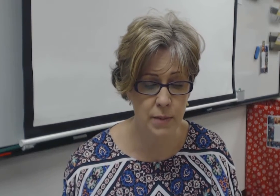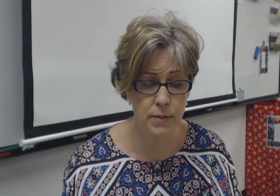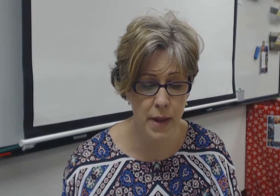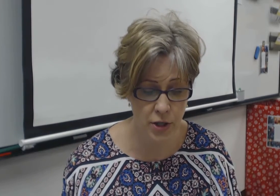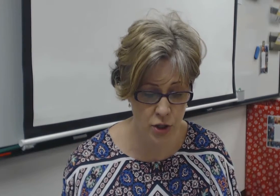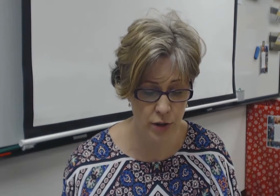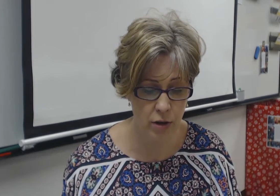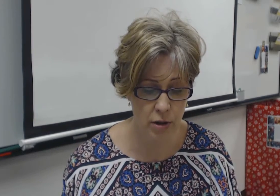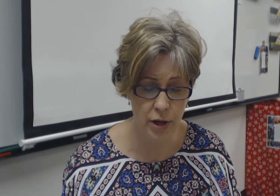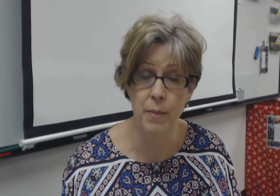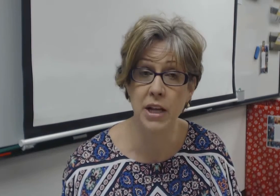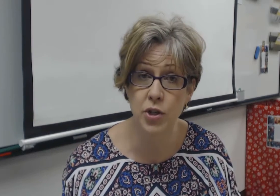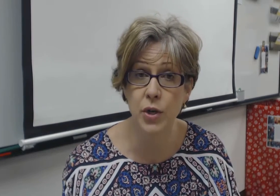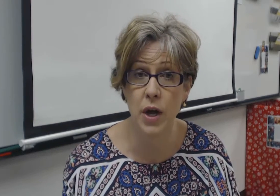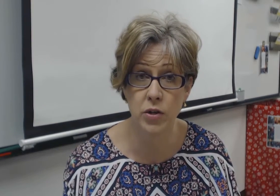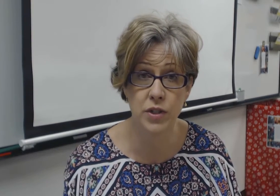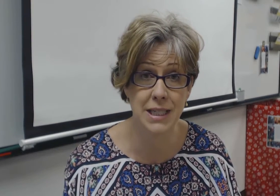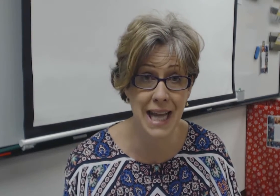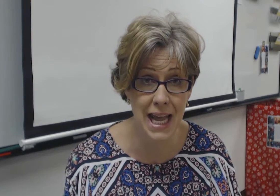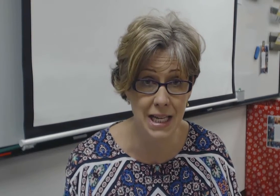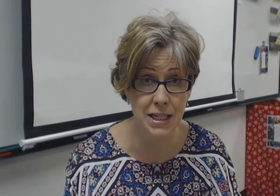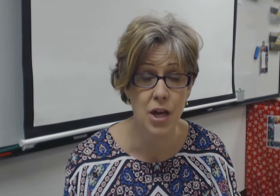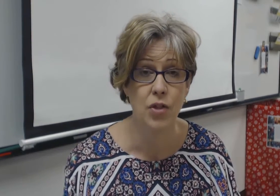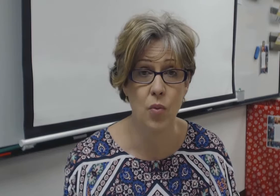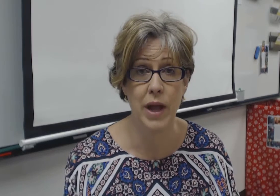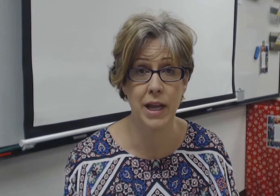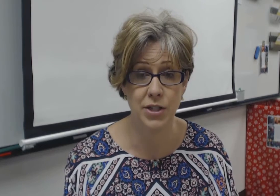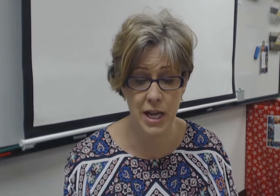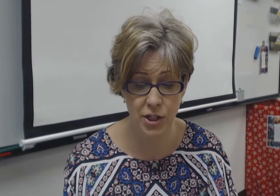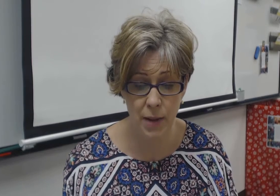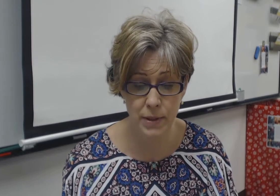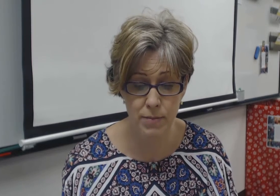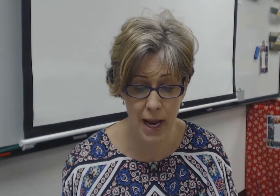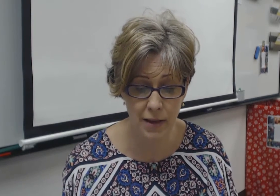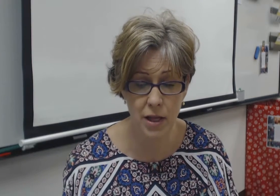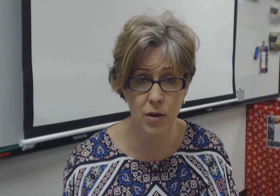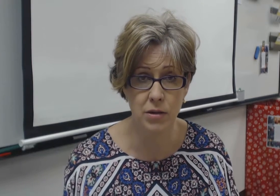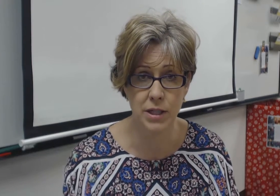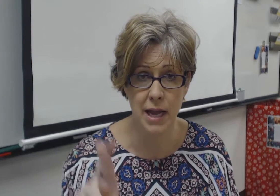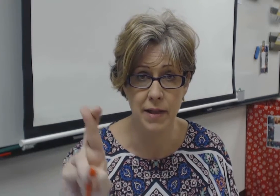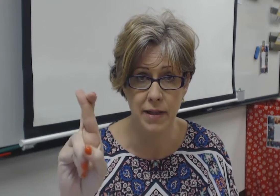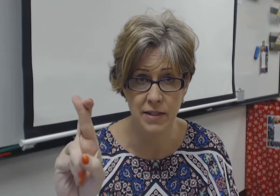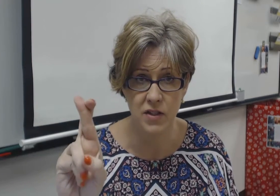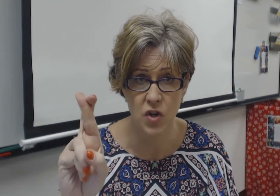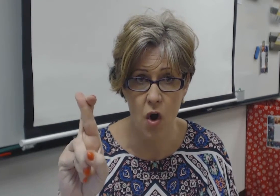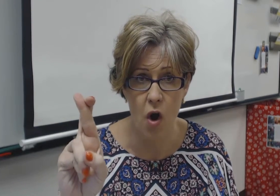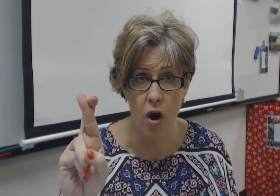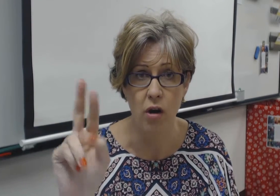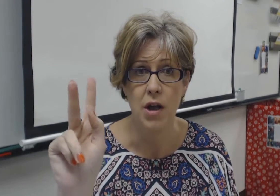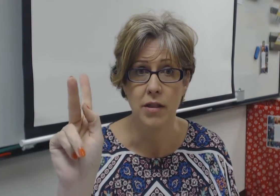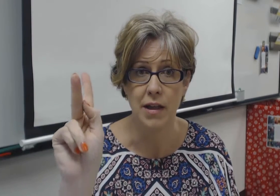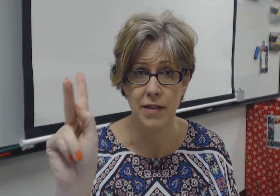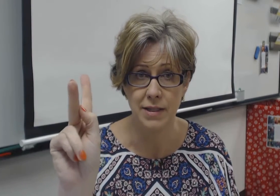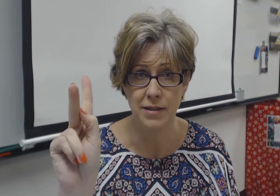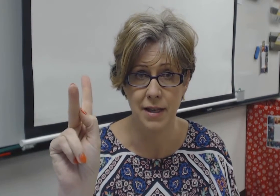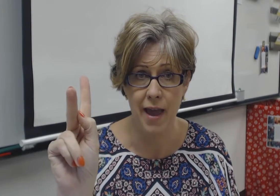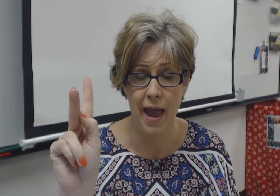shapes, make sure they're clear, make sure you understand the way each hand shape is made, that you understand that this is an R, that this is a